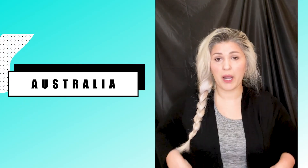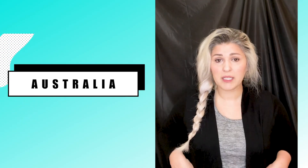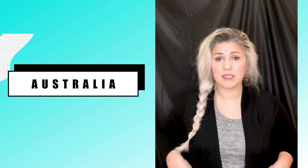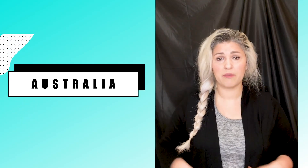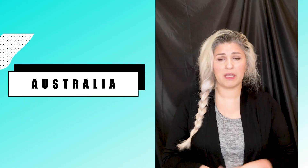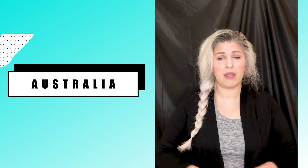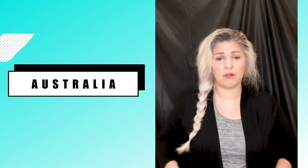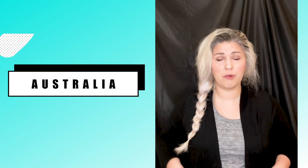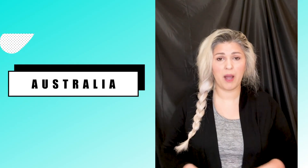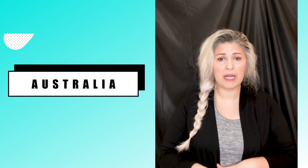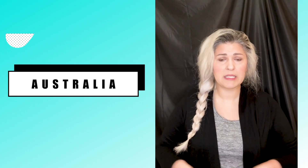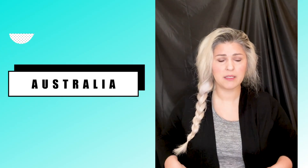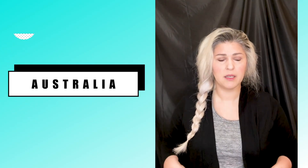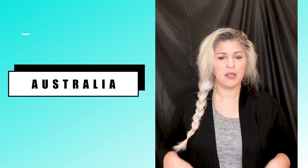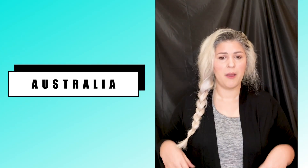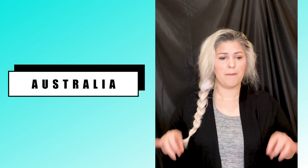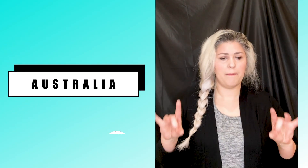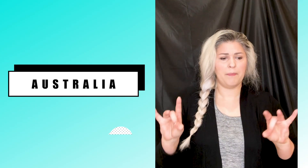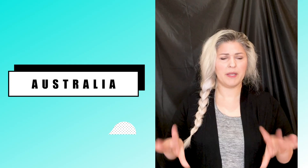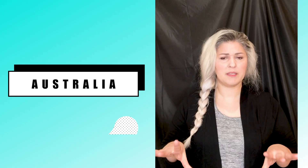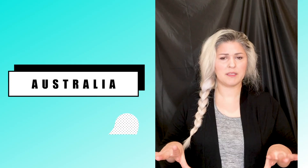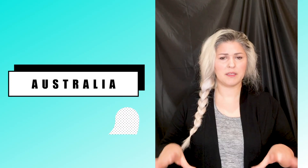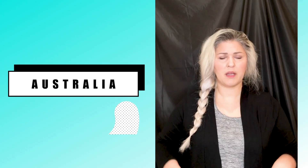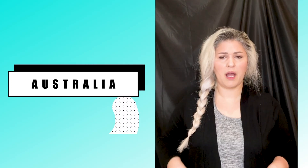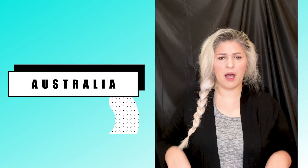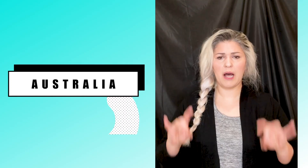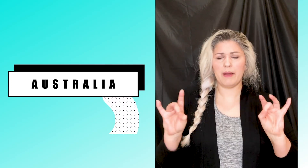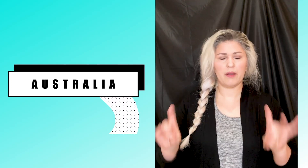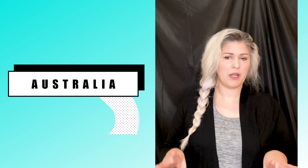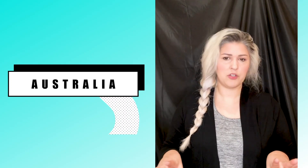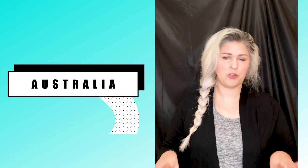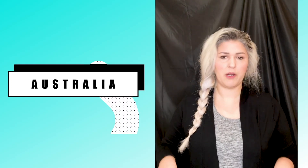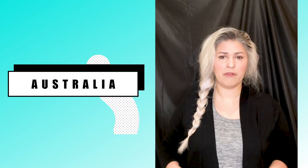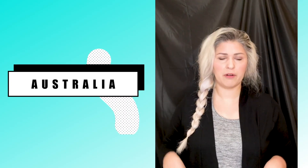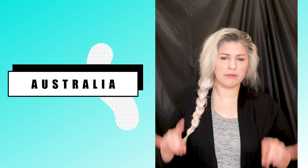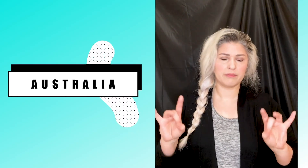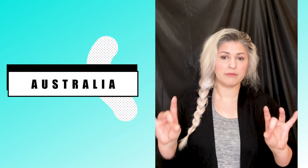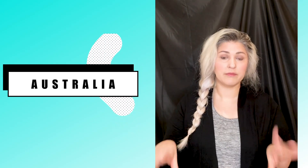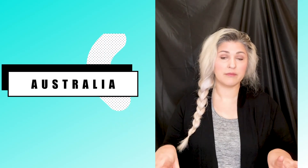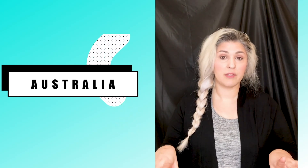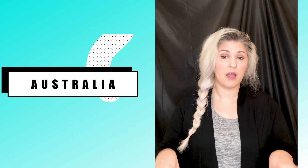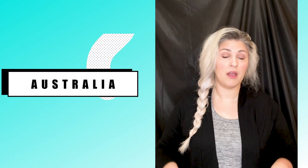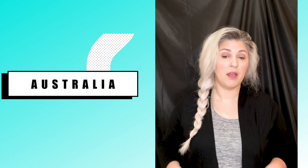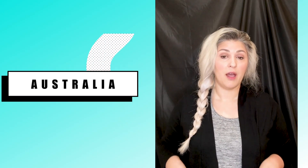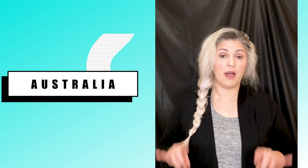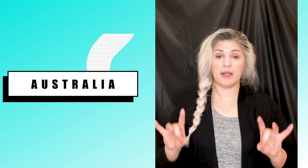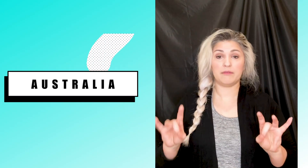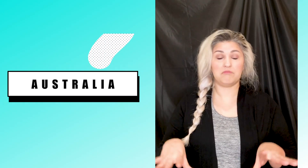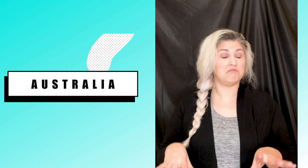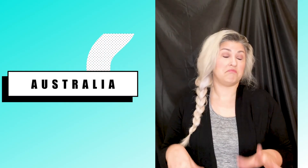the pockets of the kangaroo pockets. But I'm like, okay, sure, whatever.